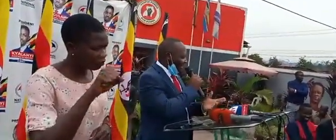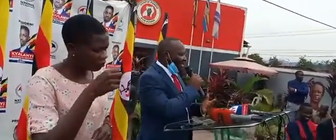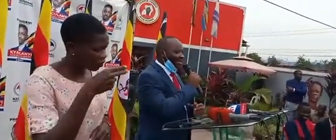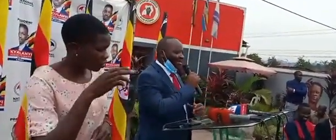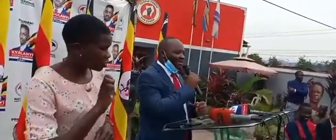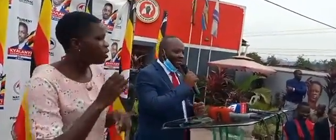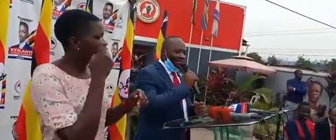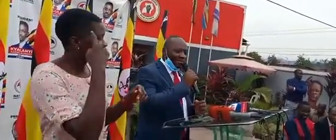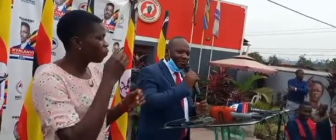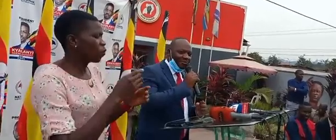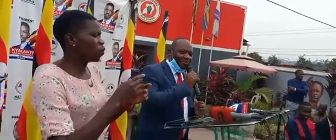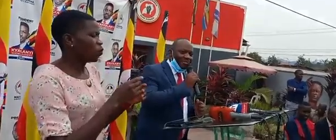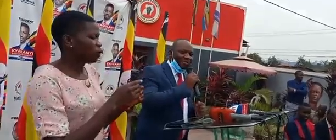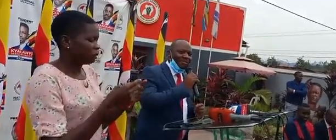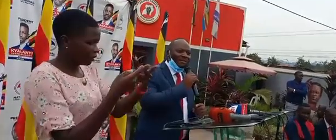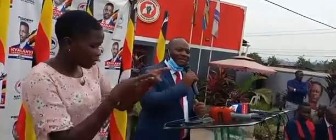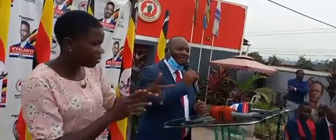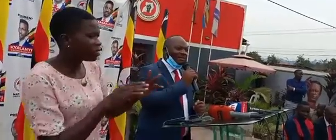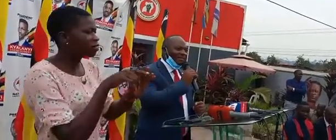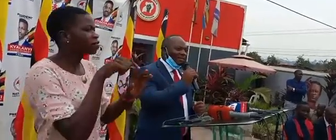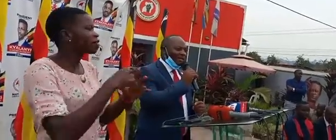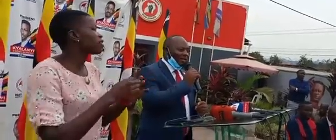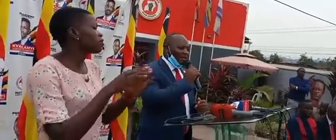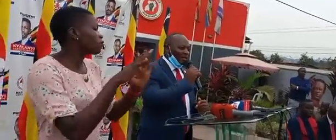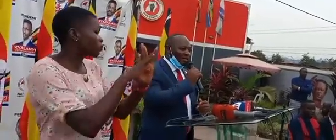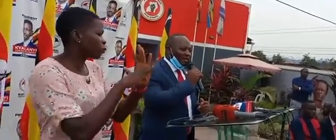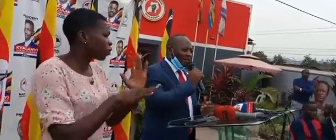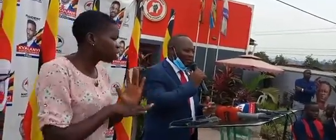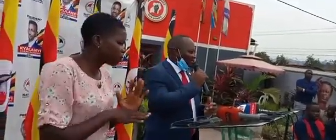for headlining this press conference.